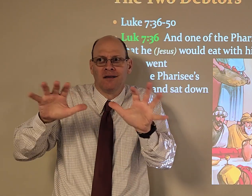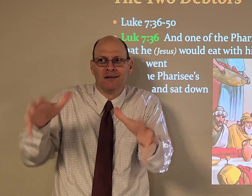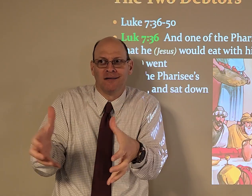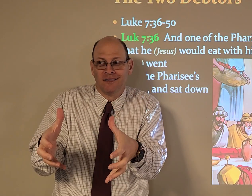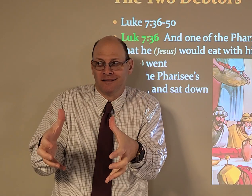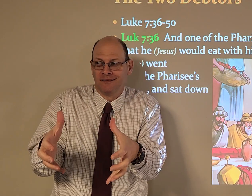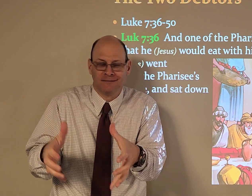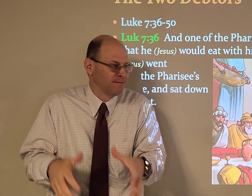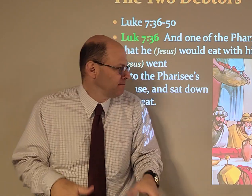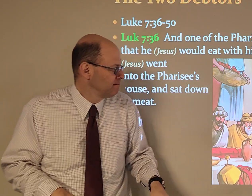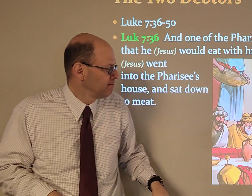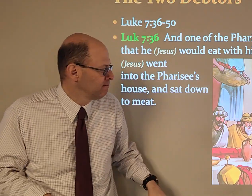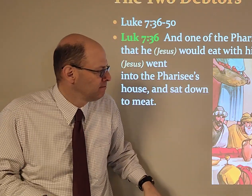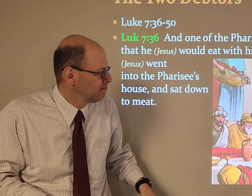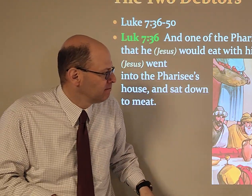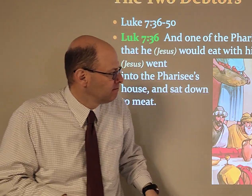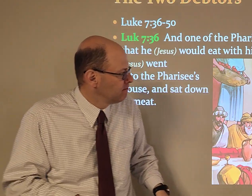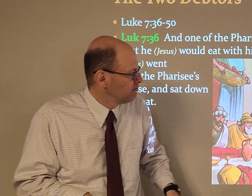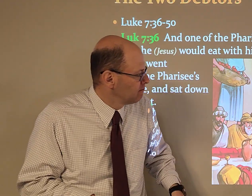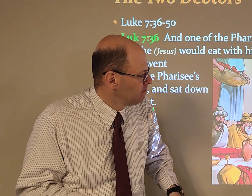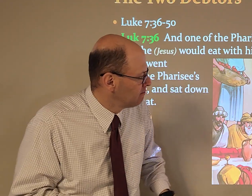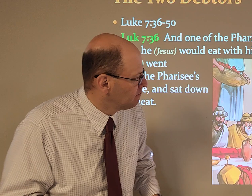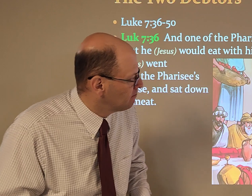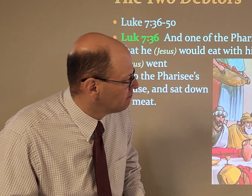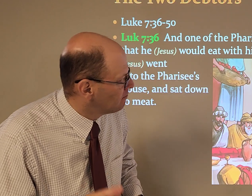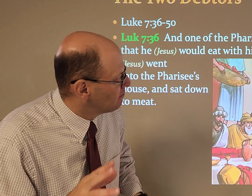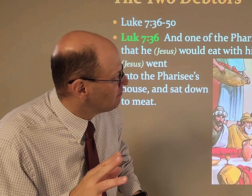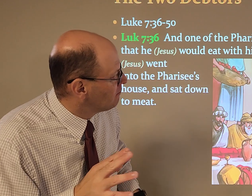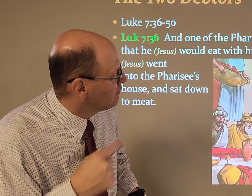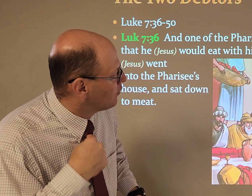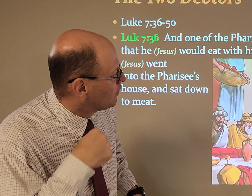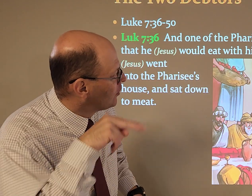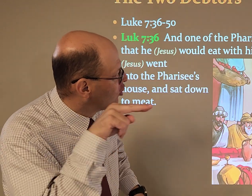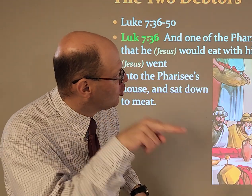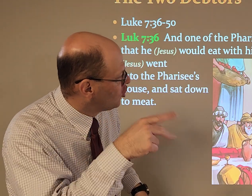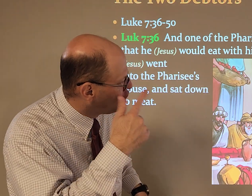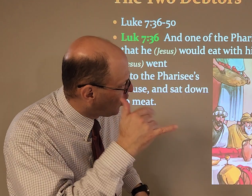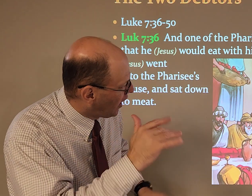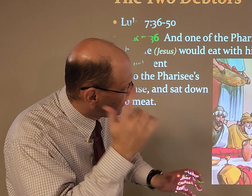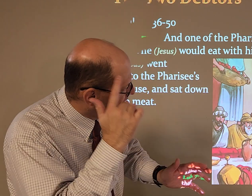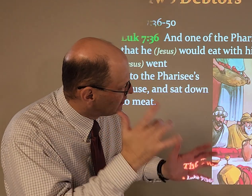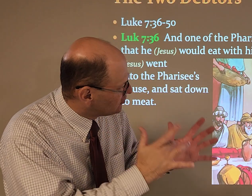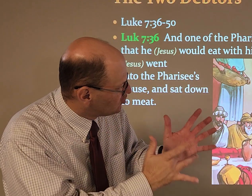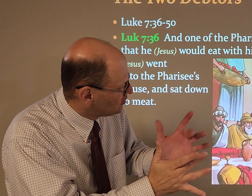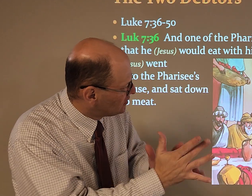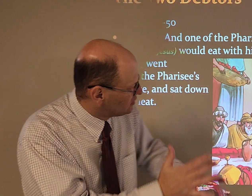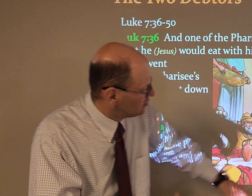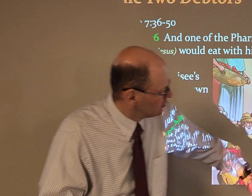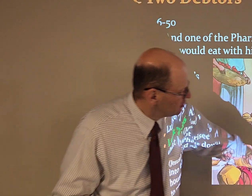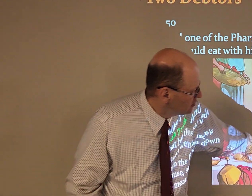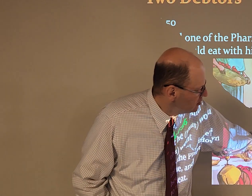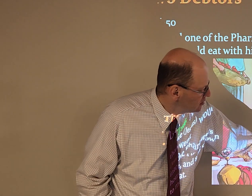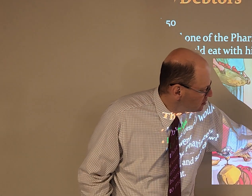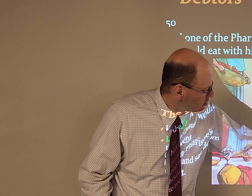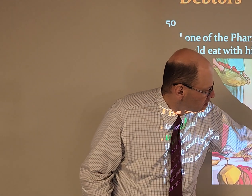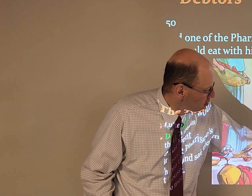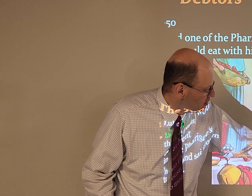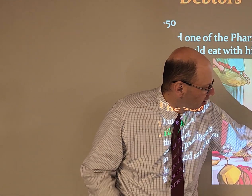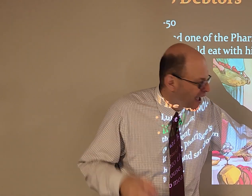the ground, and they had like pillows or some sort of seating like that, where